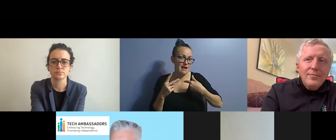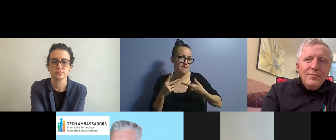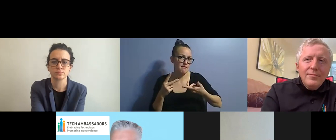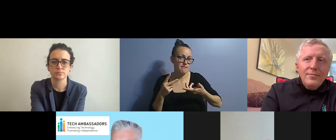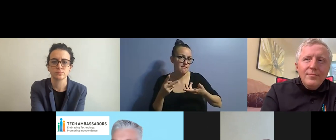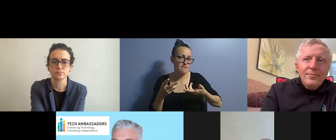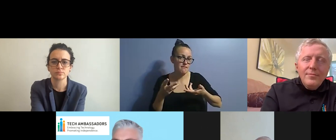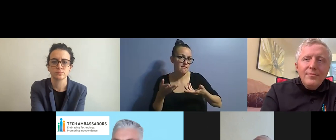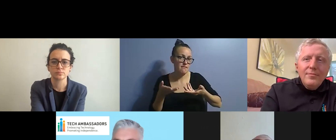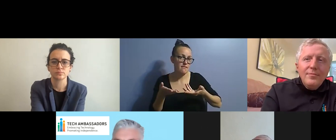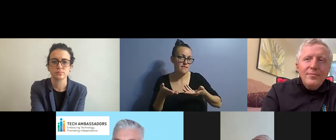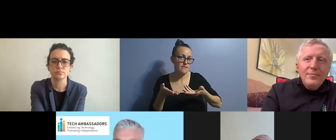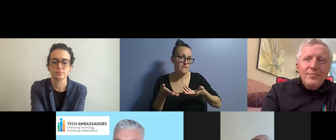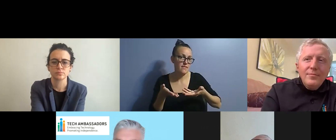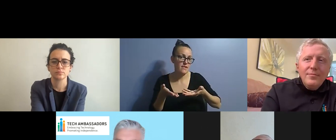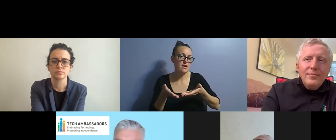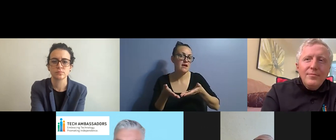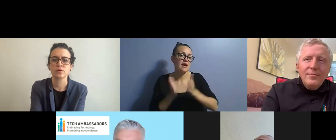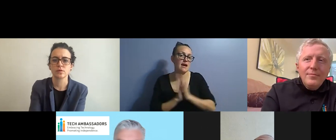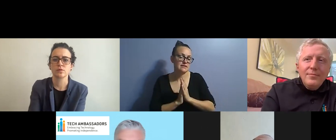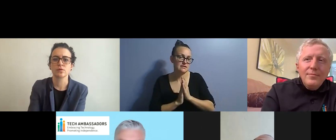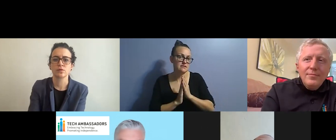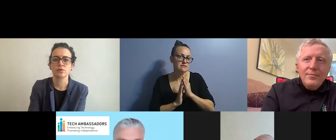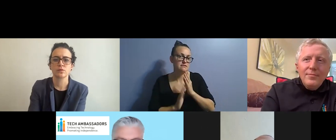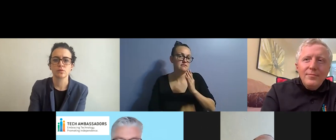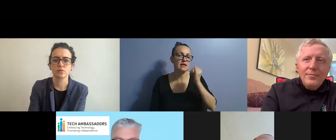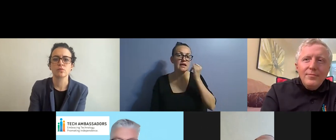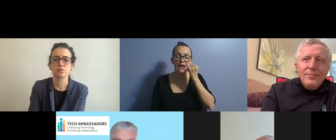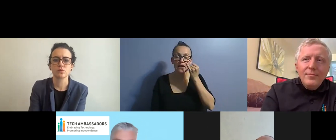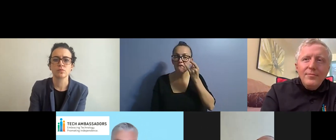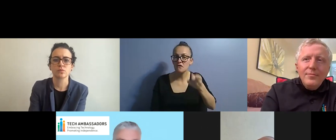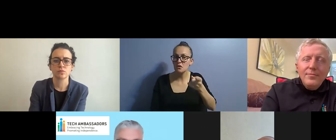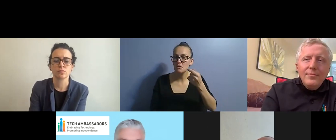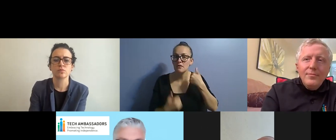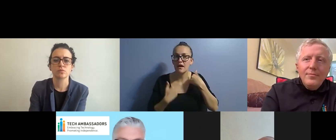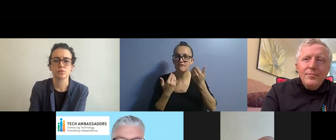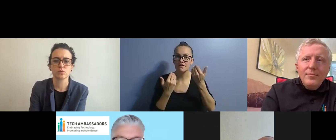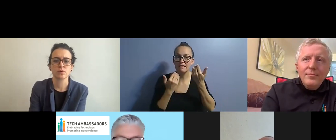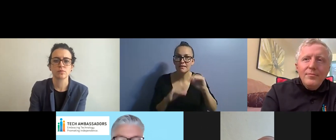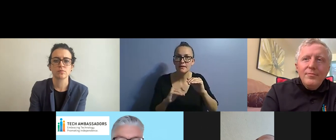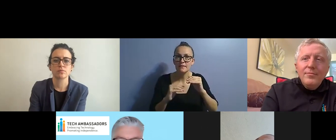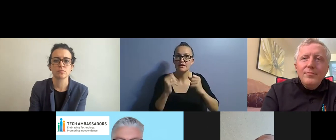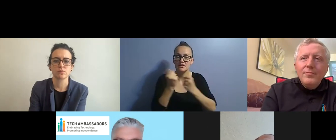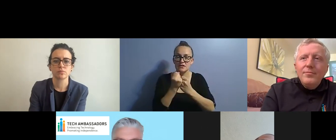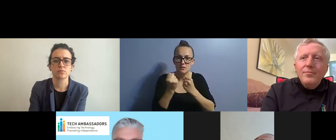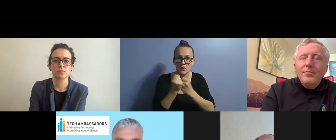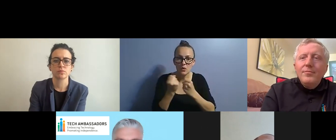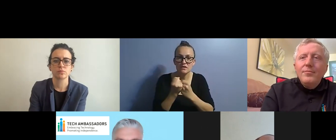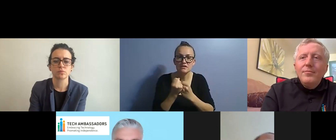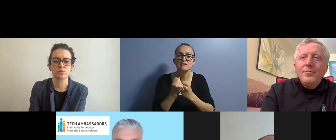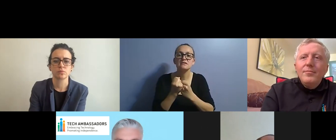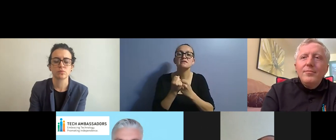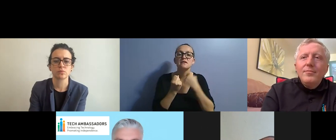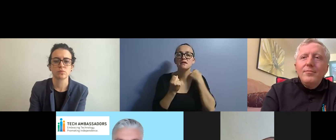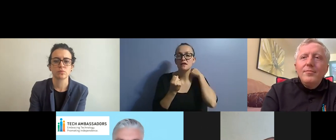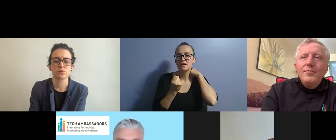asked Marcy. If you had an unlimited budget for remote supports and technology, what are some of the things you would want?